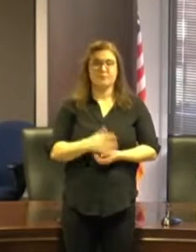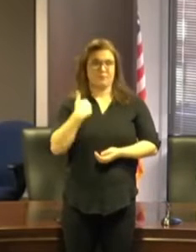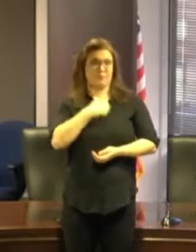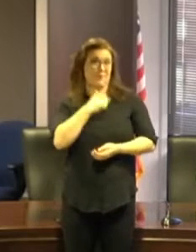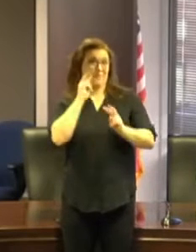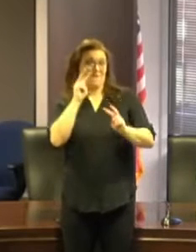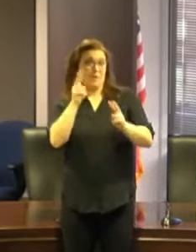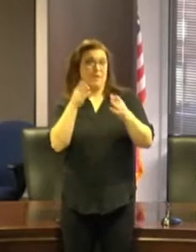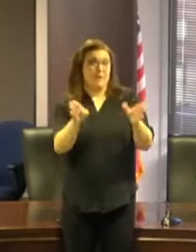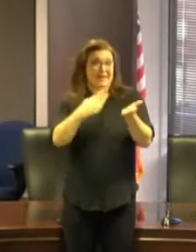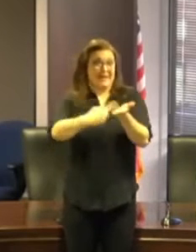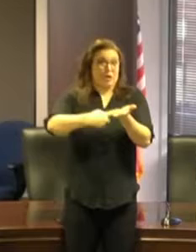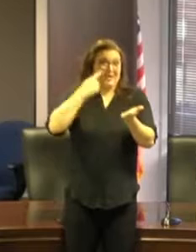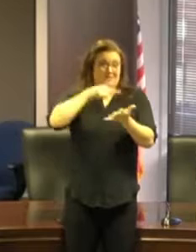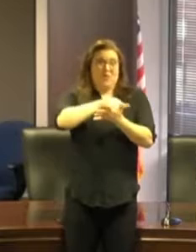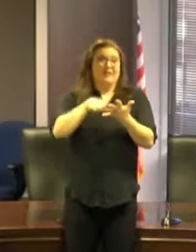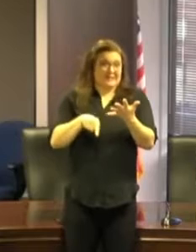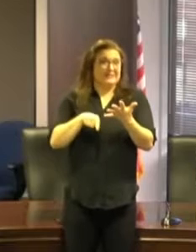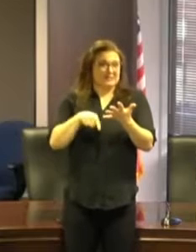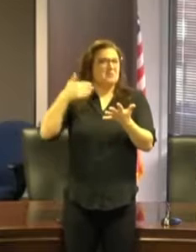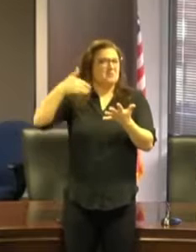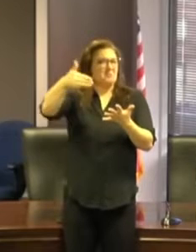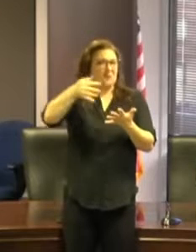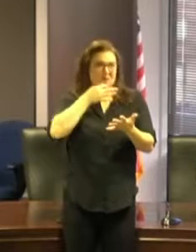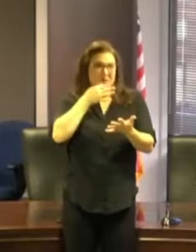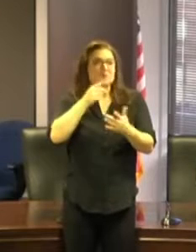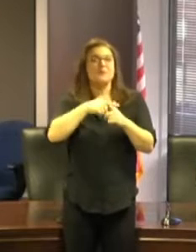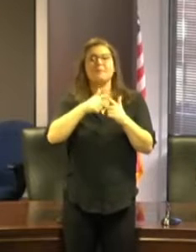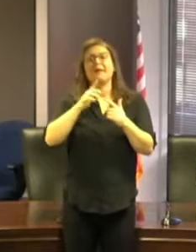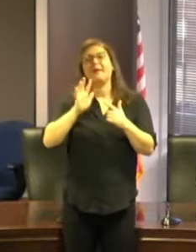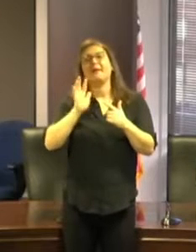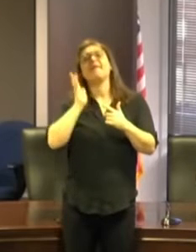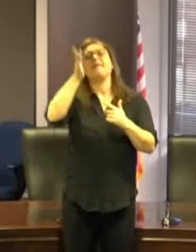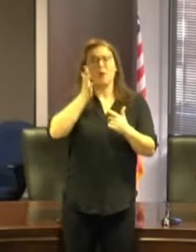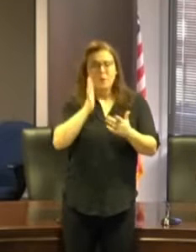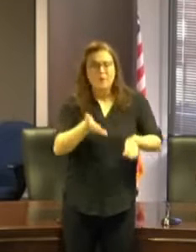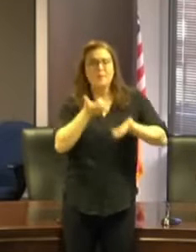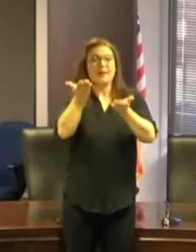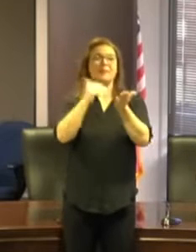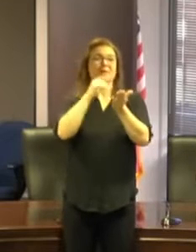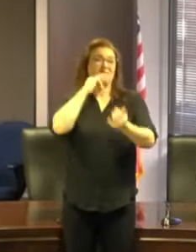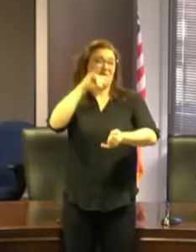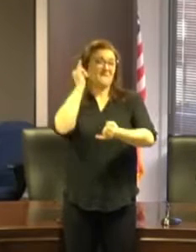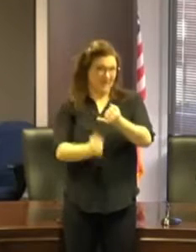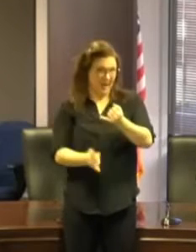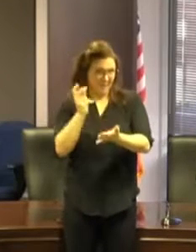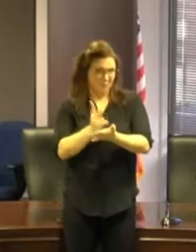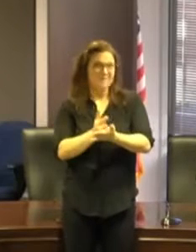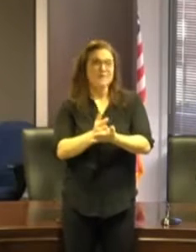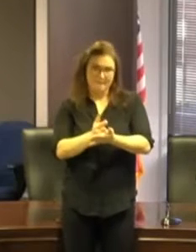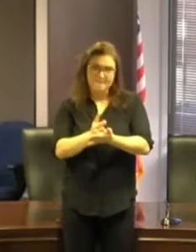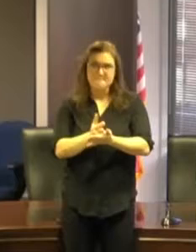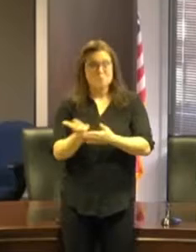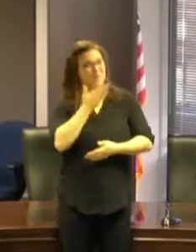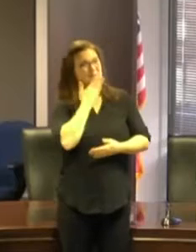these items and then bringing them up again for final approval after you've received that input. All right, thank you very